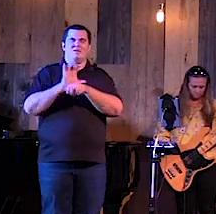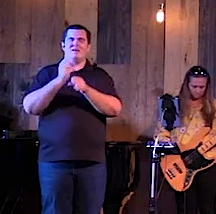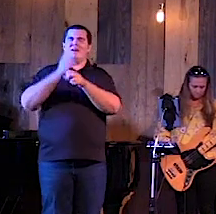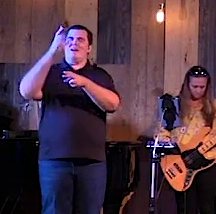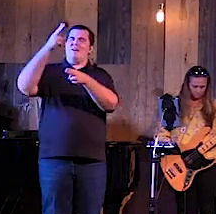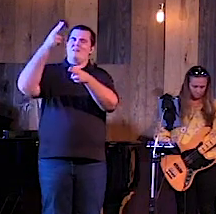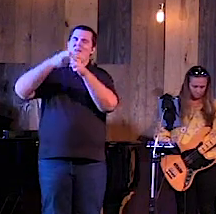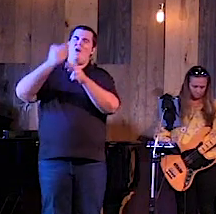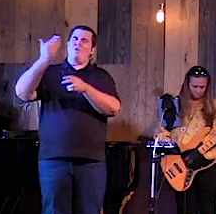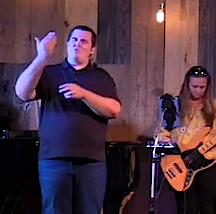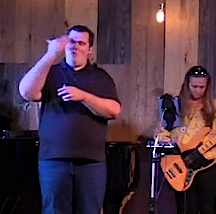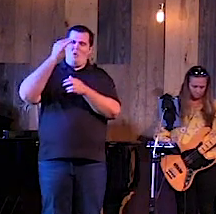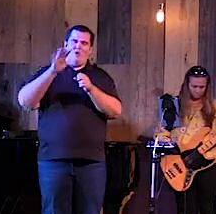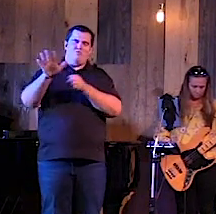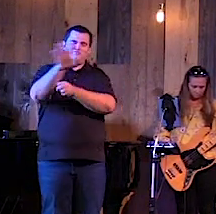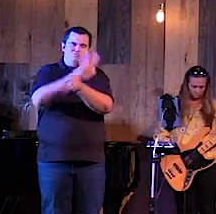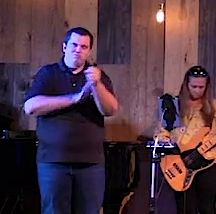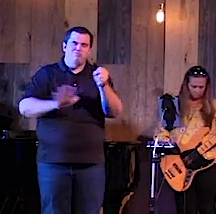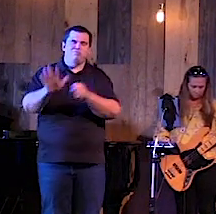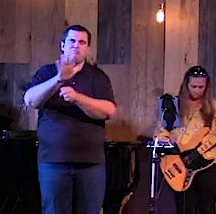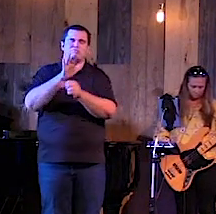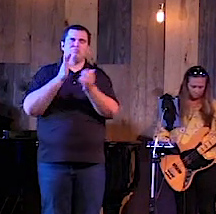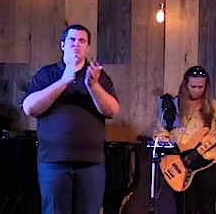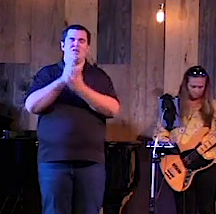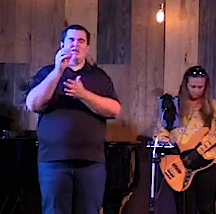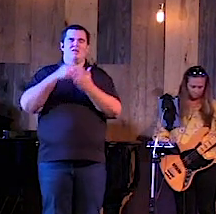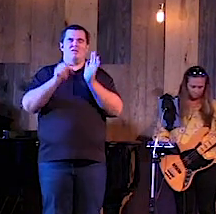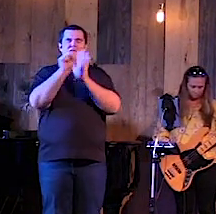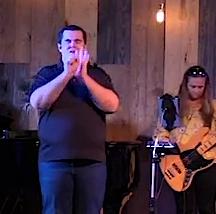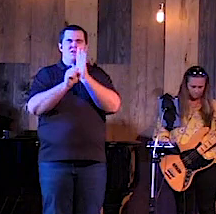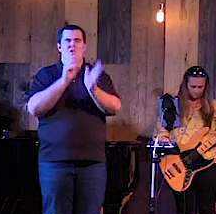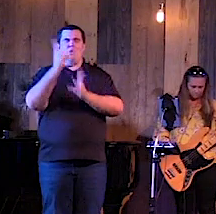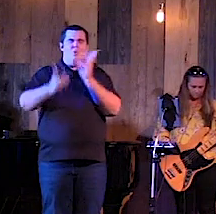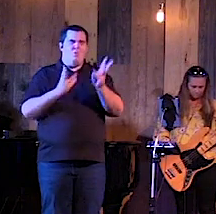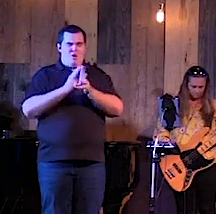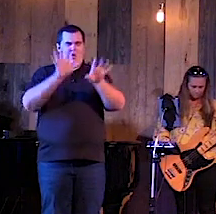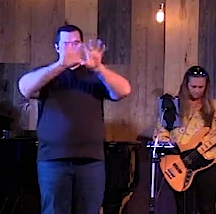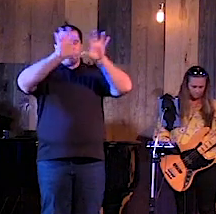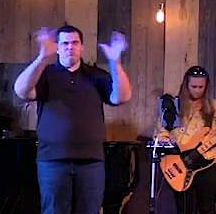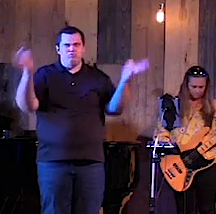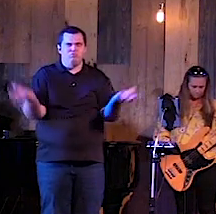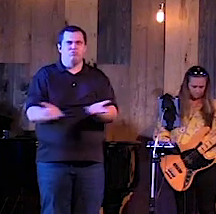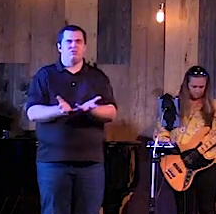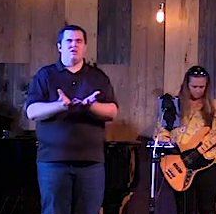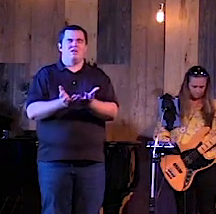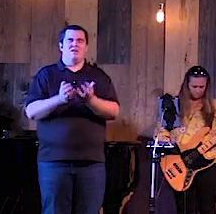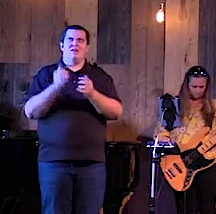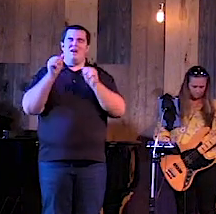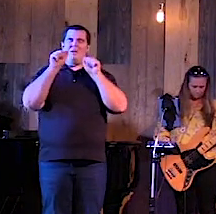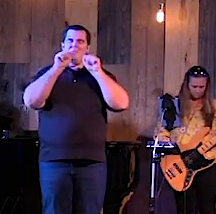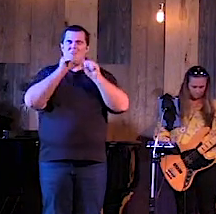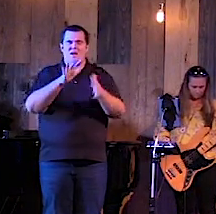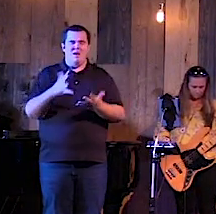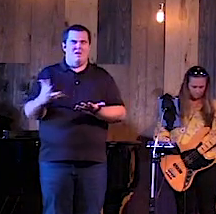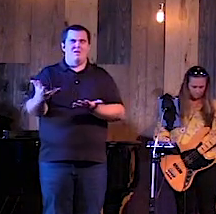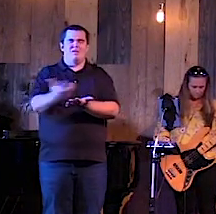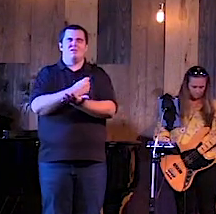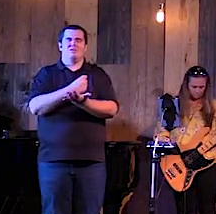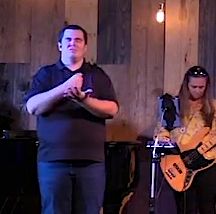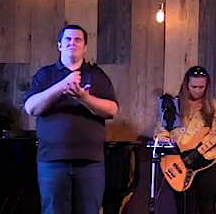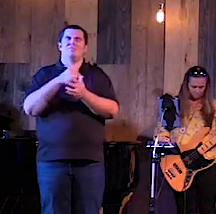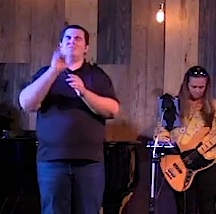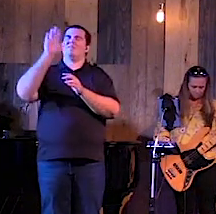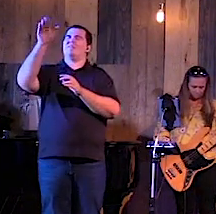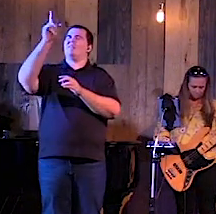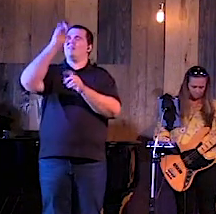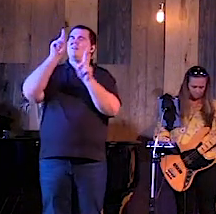your name known in our community and throughout the state, throughout the world, God, wherever we go. So bless this offering, Father. And God,